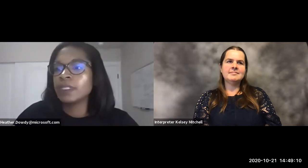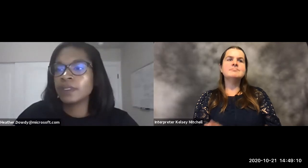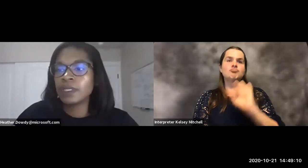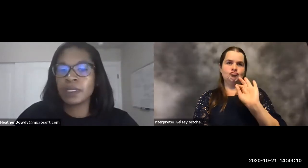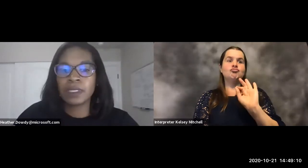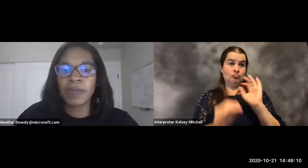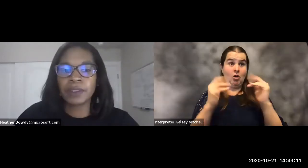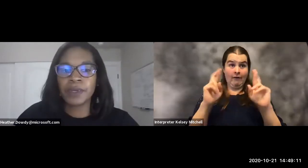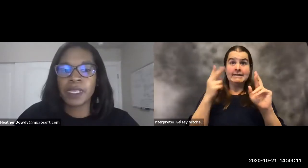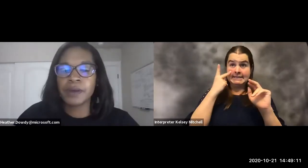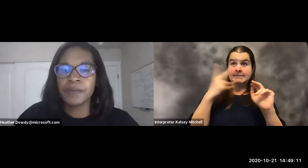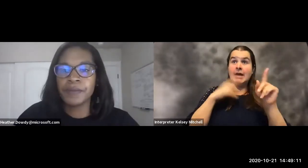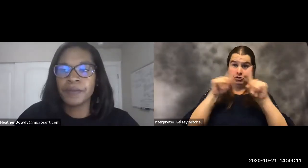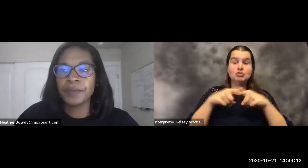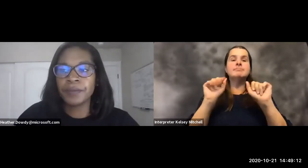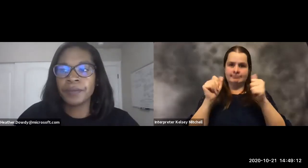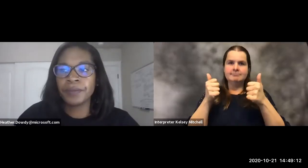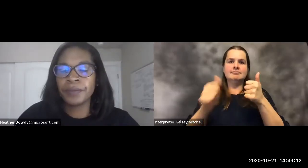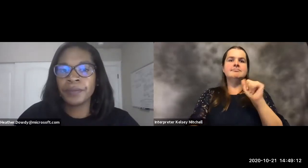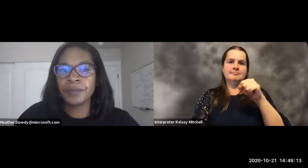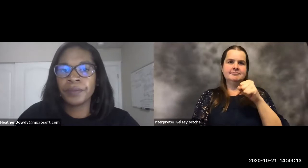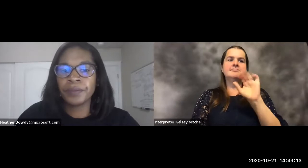Hopefully you can still see my screen here.